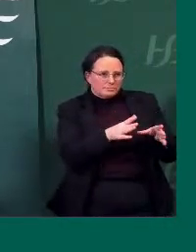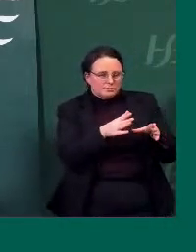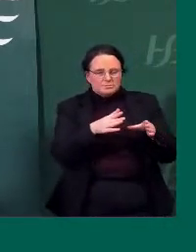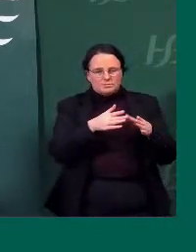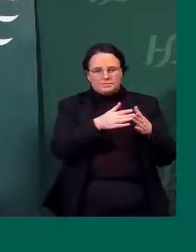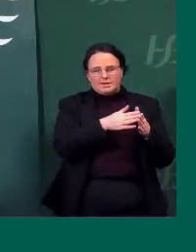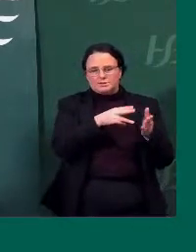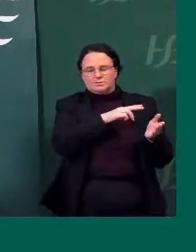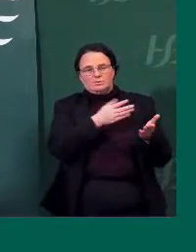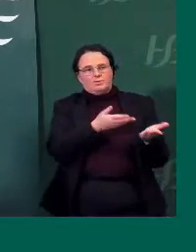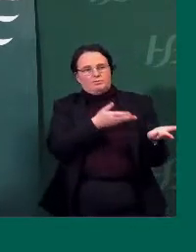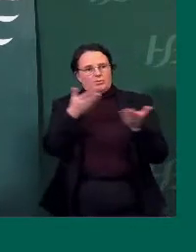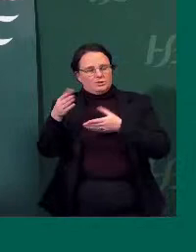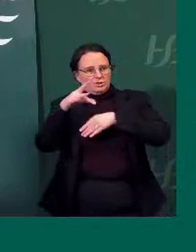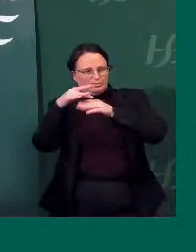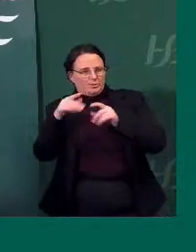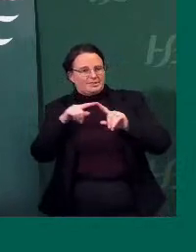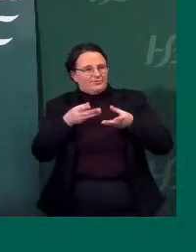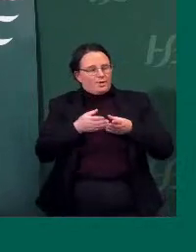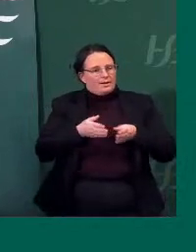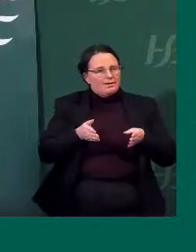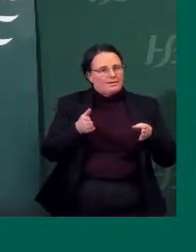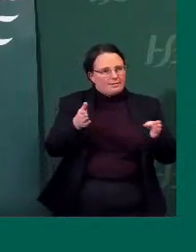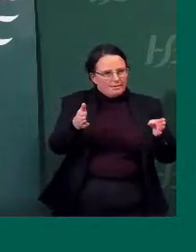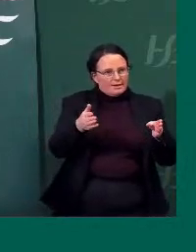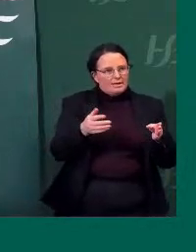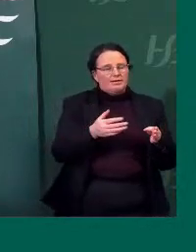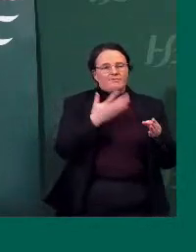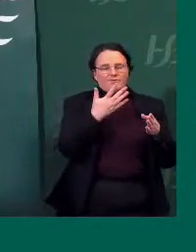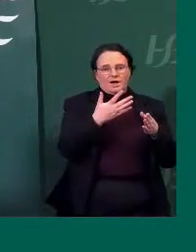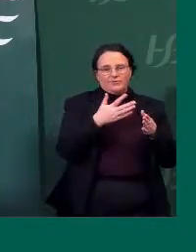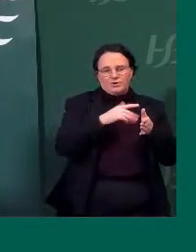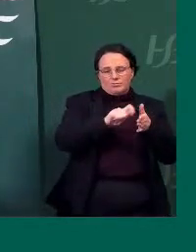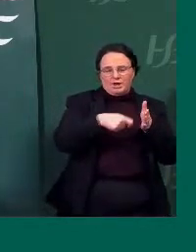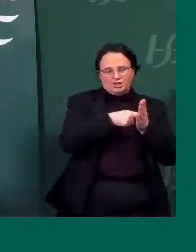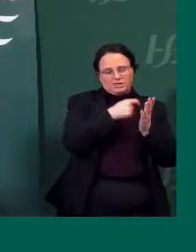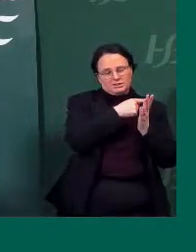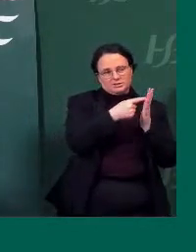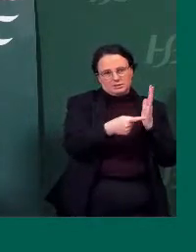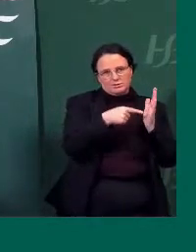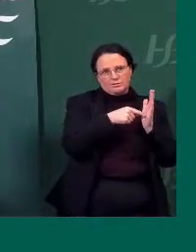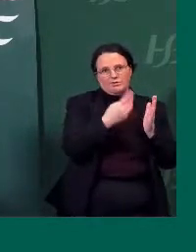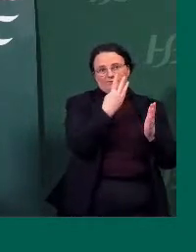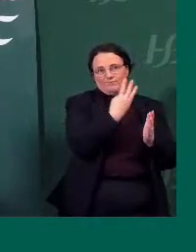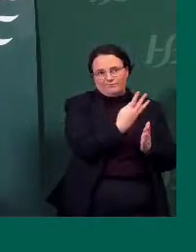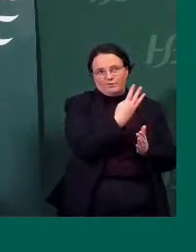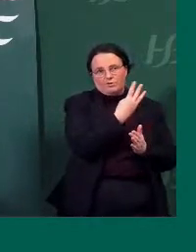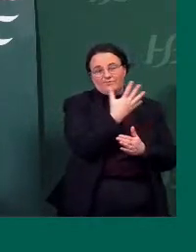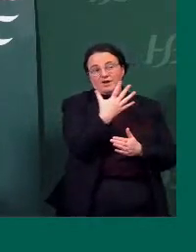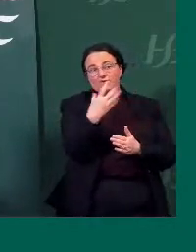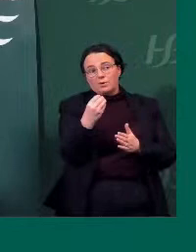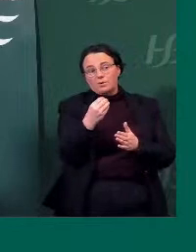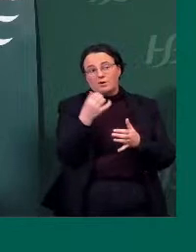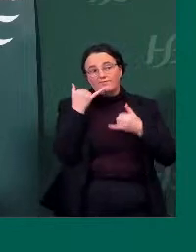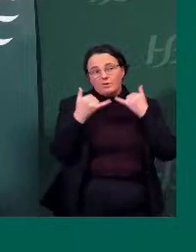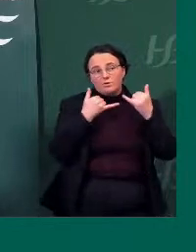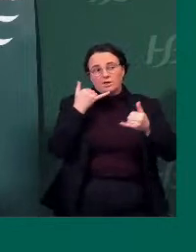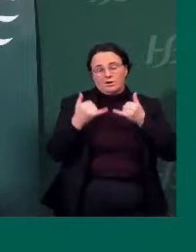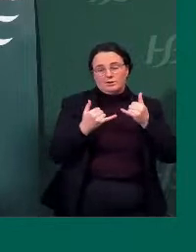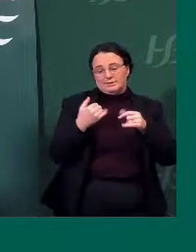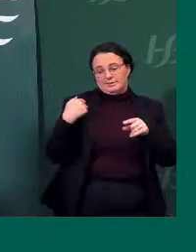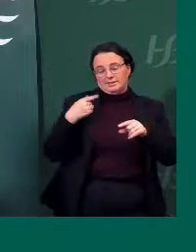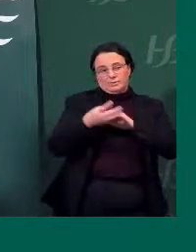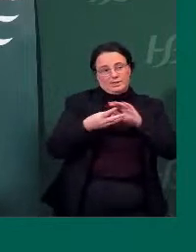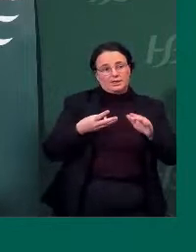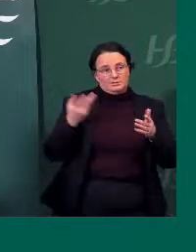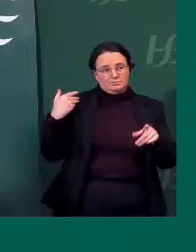in terms of the National Ambulance Service. And across those 5 initiatives, we had 450 calls in the past week. Now that's nearly 21,000